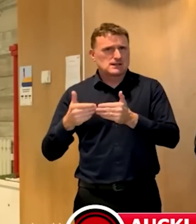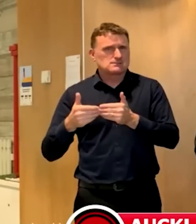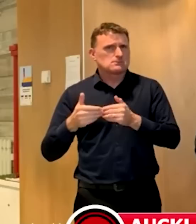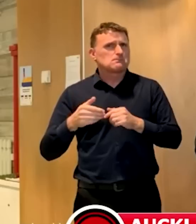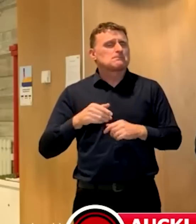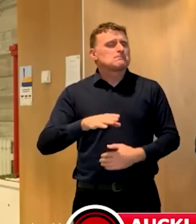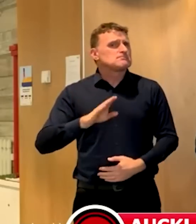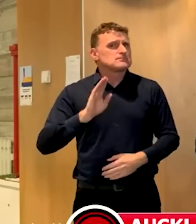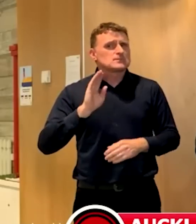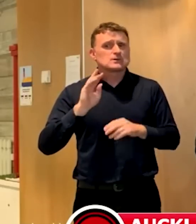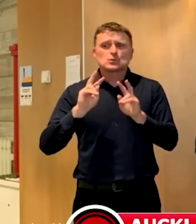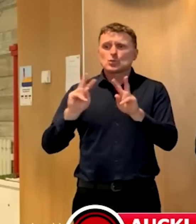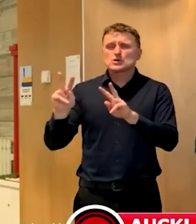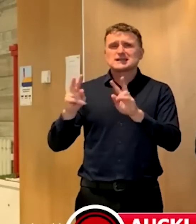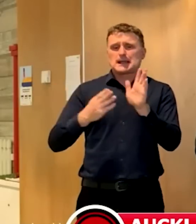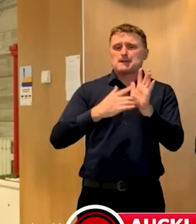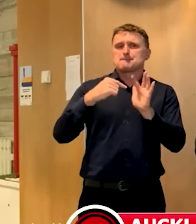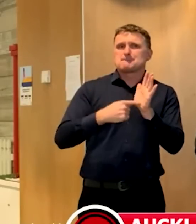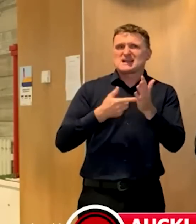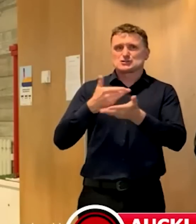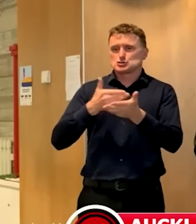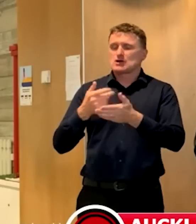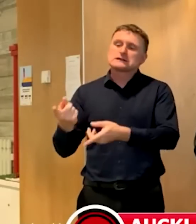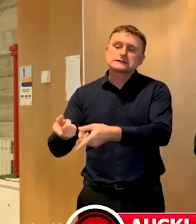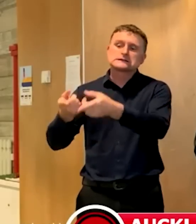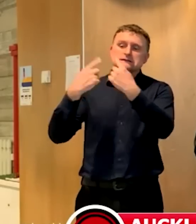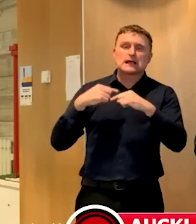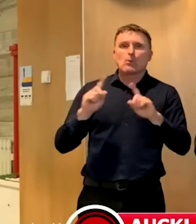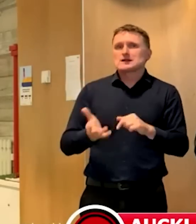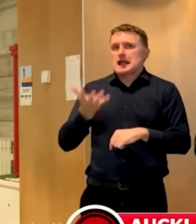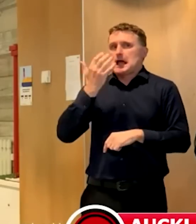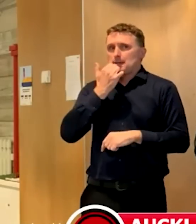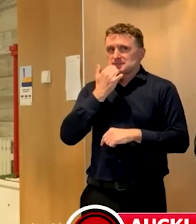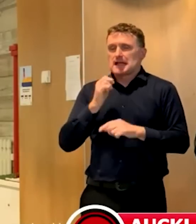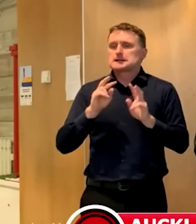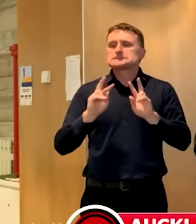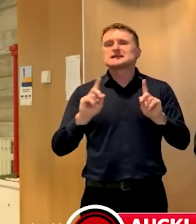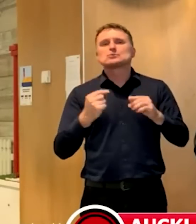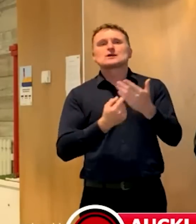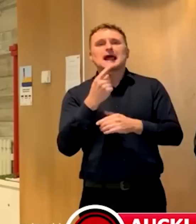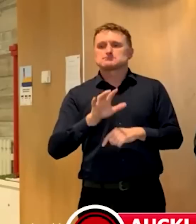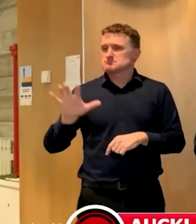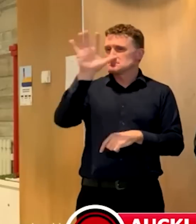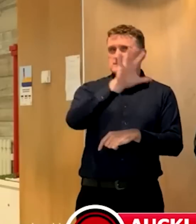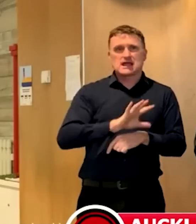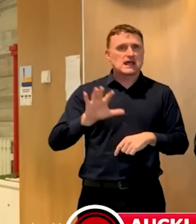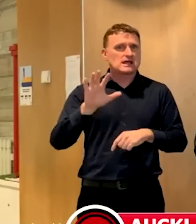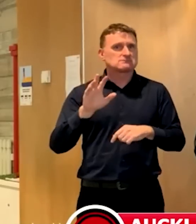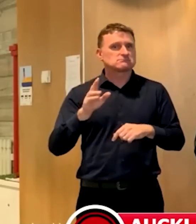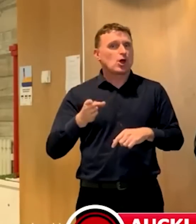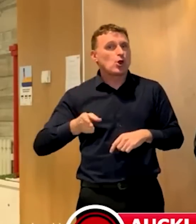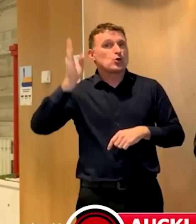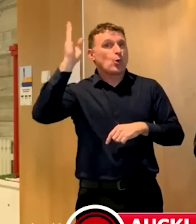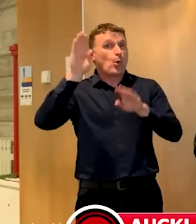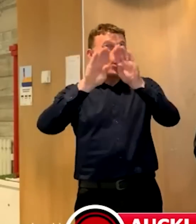update from Met Service. I can give you just a little bit of a flavour of impacts as we're seeing them so far. So in Northland,